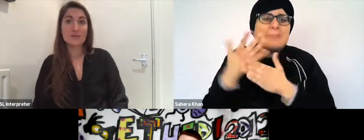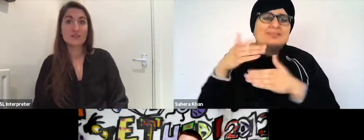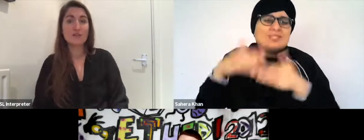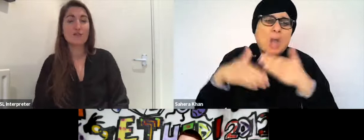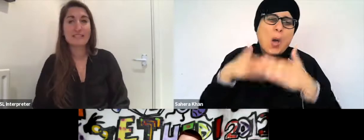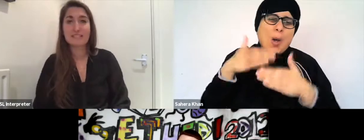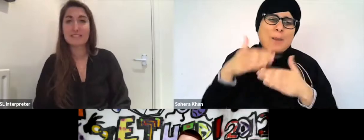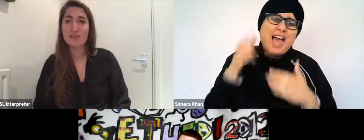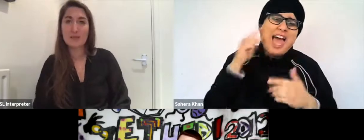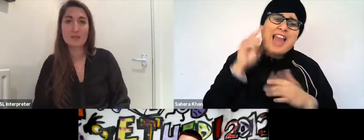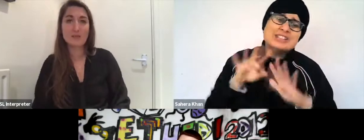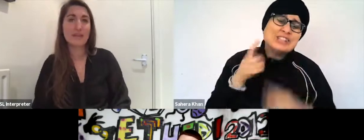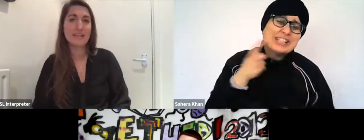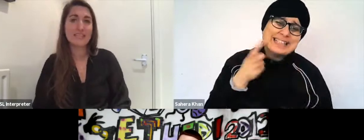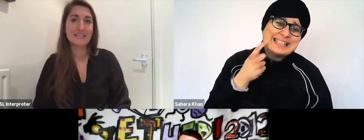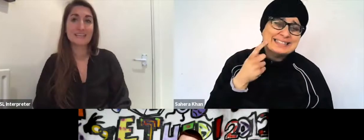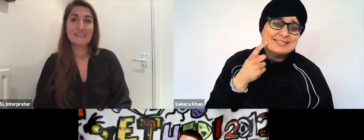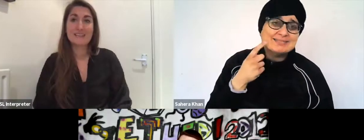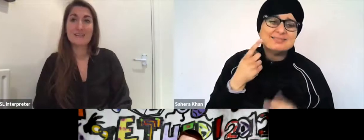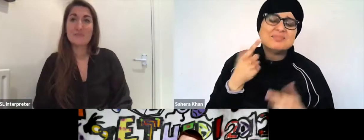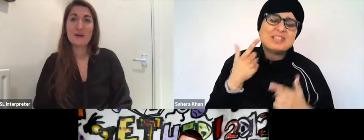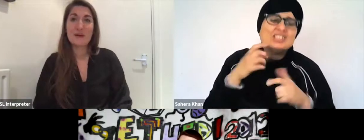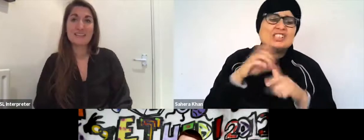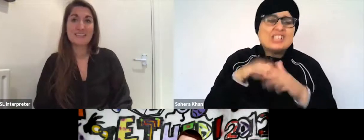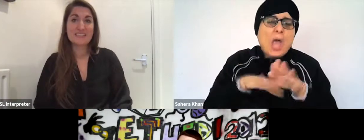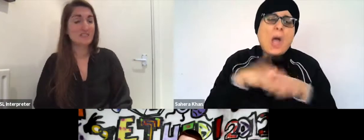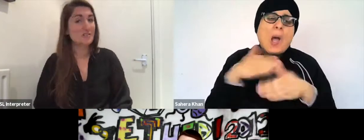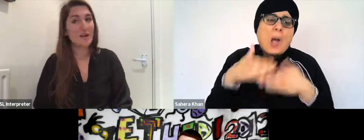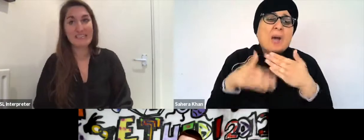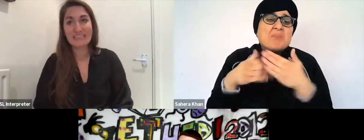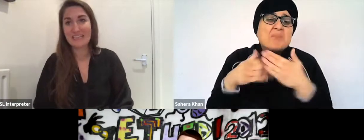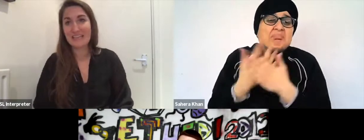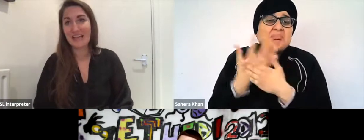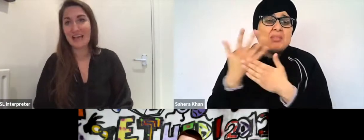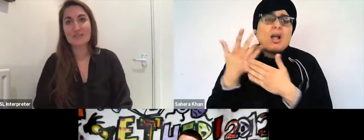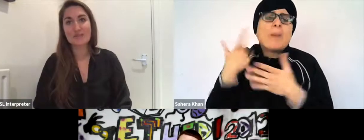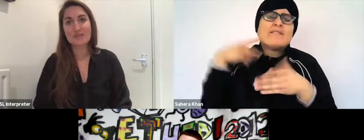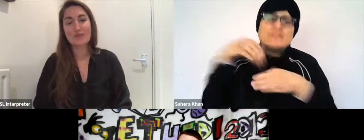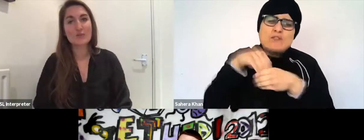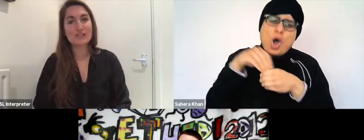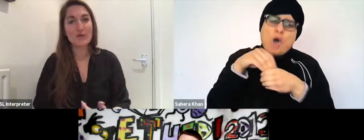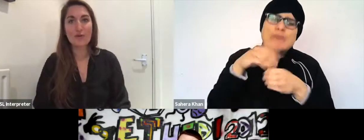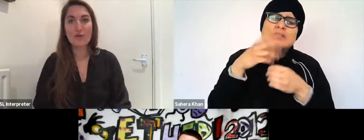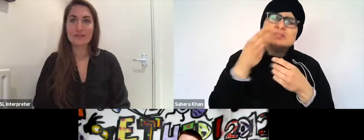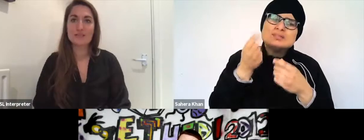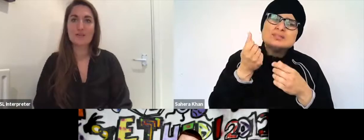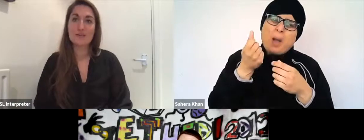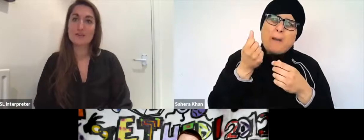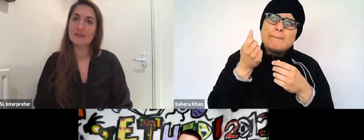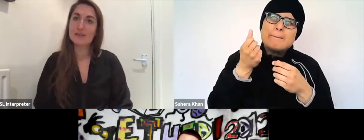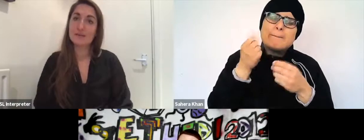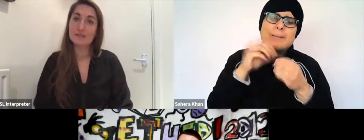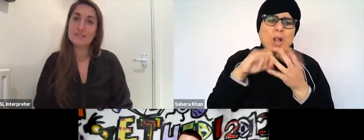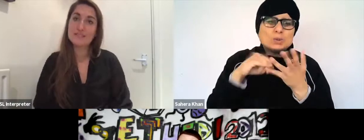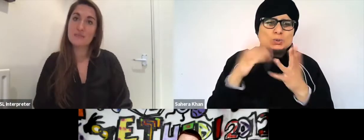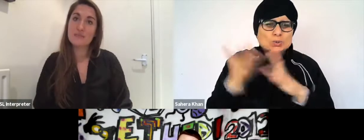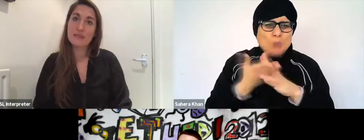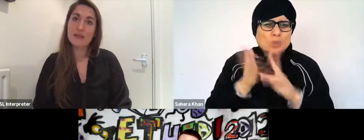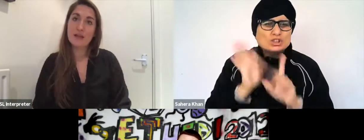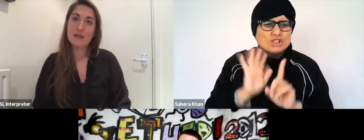exciting. I was kind of writing, developing, creating, but it's not easy, and it's always all slow progress and all about